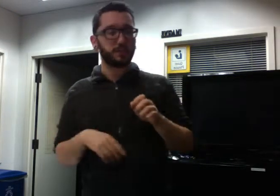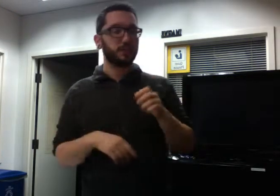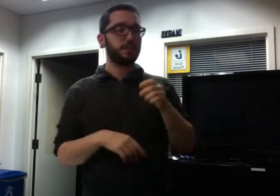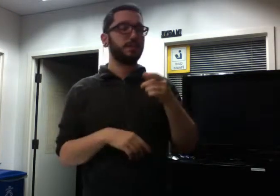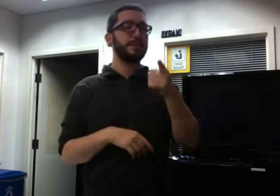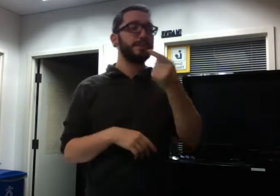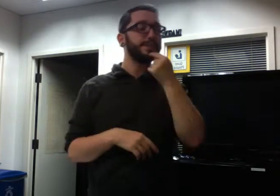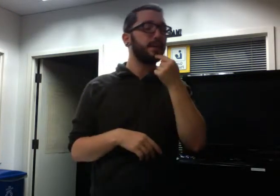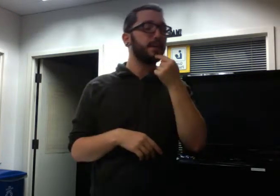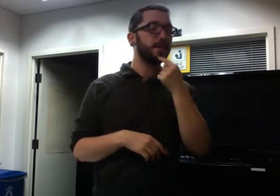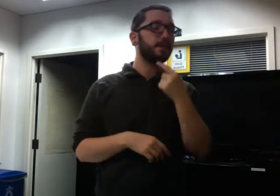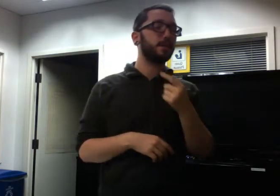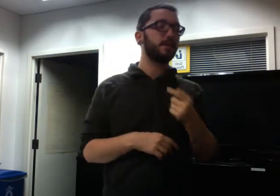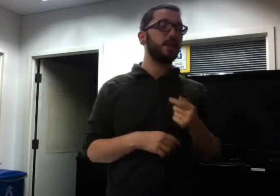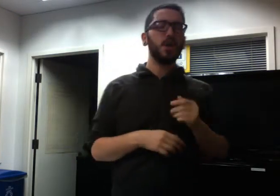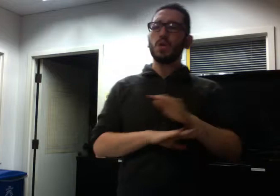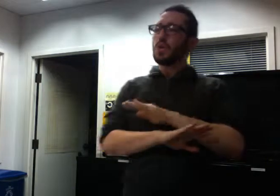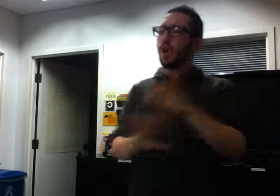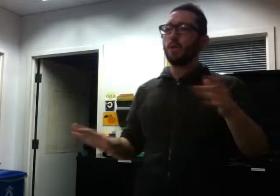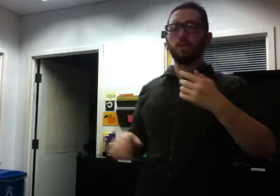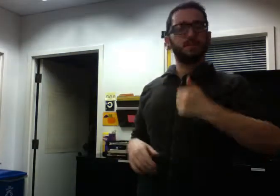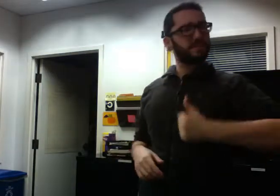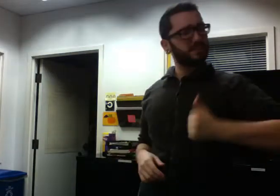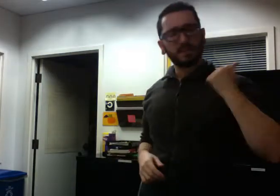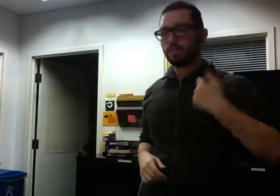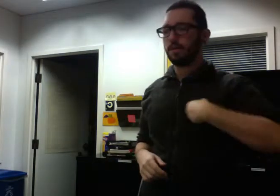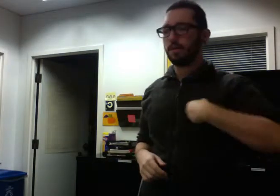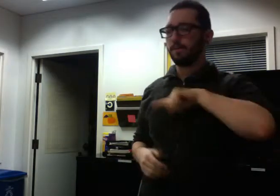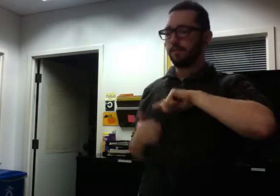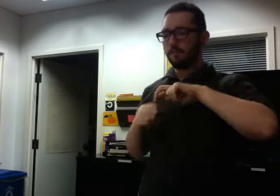edge," he said. "No, we will fall."